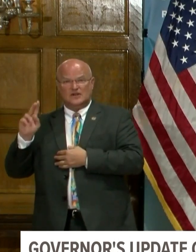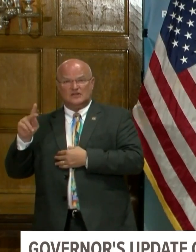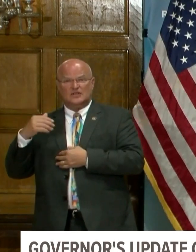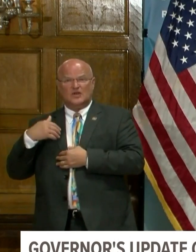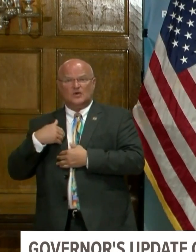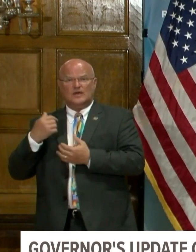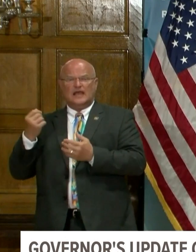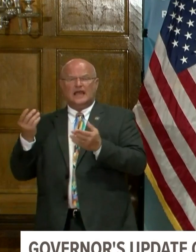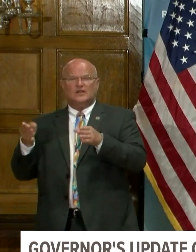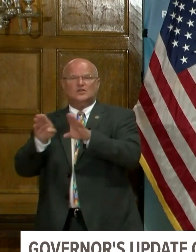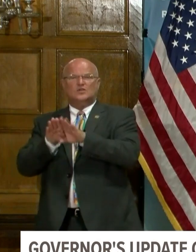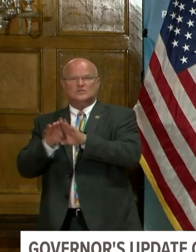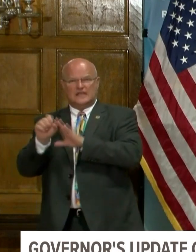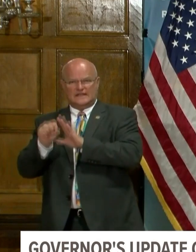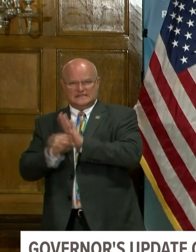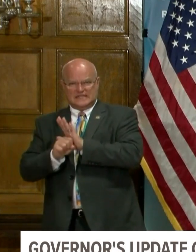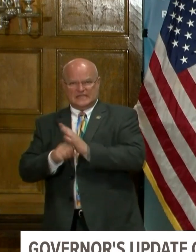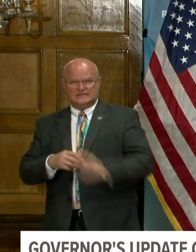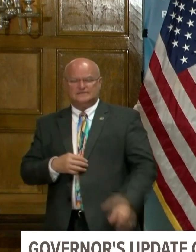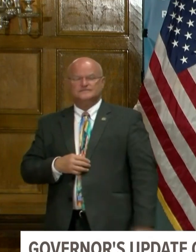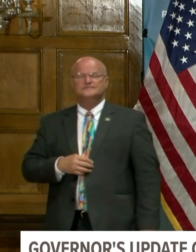we had closed down as a state?